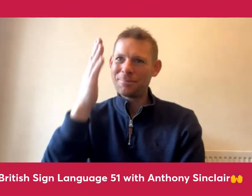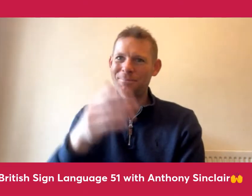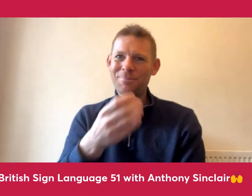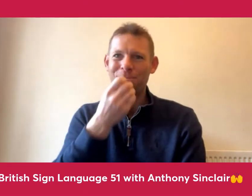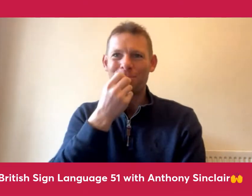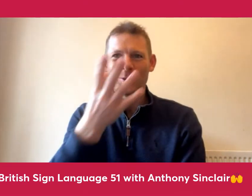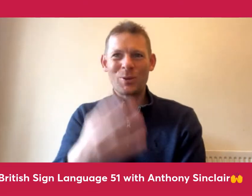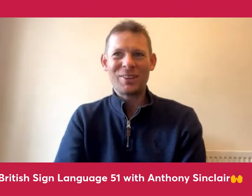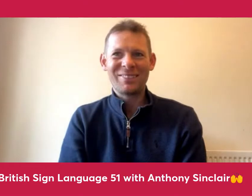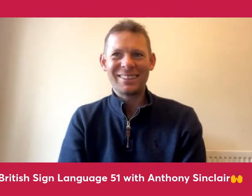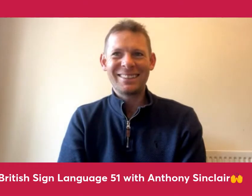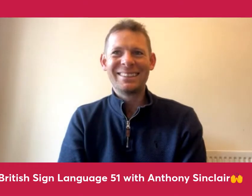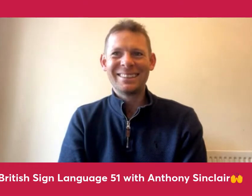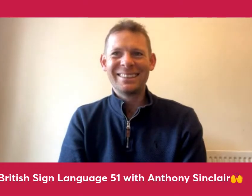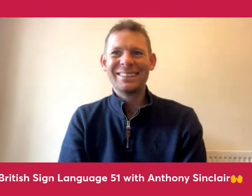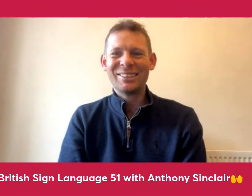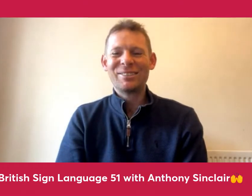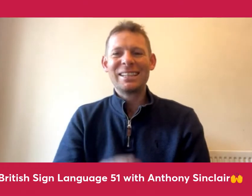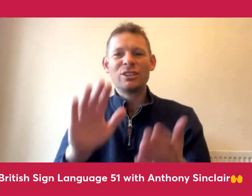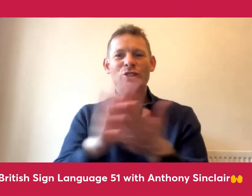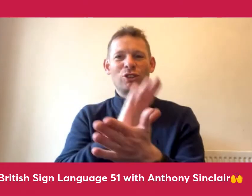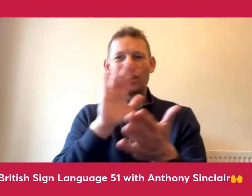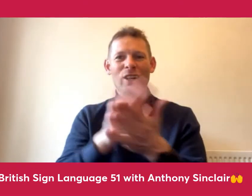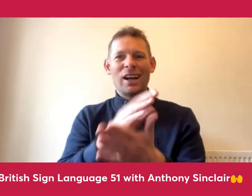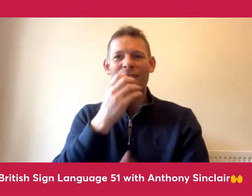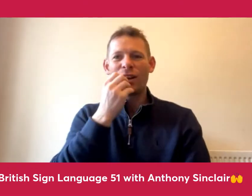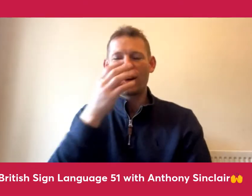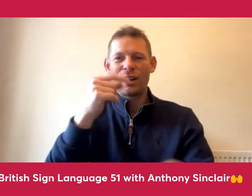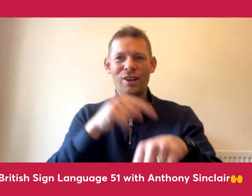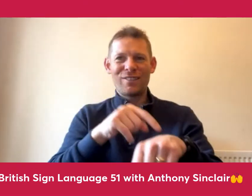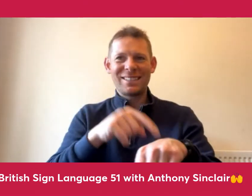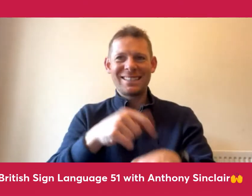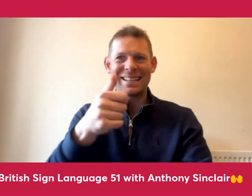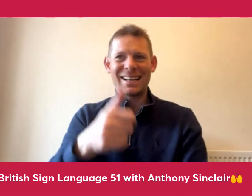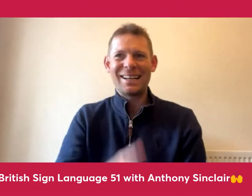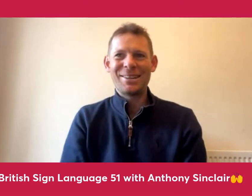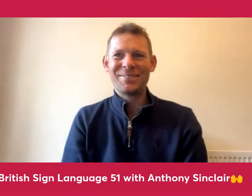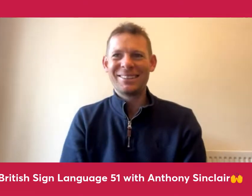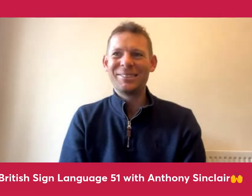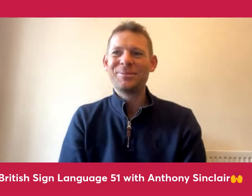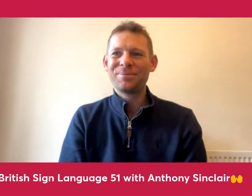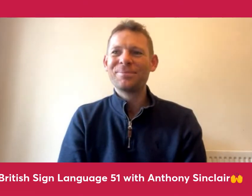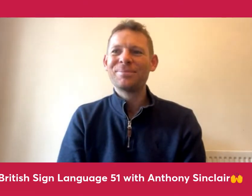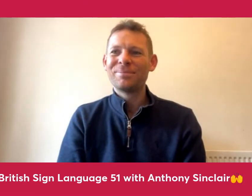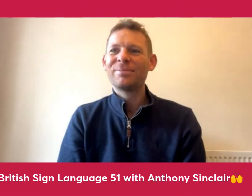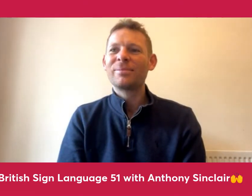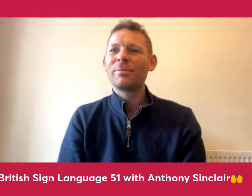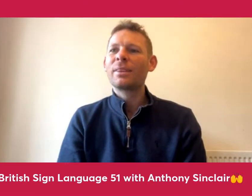Lovely. A villa in Mallorca sounds amazing. Have a lovely time and enjoy yourself, Jade.